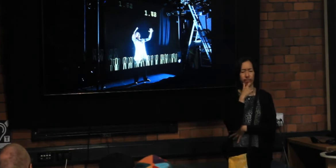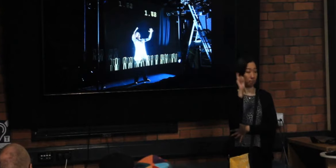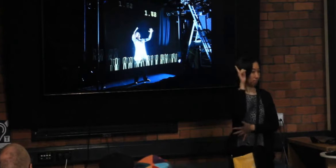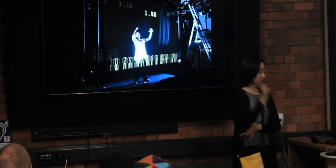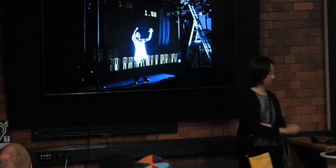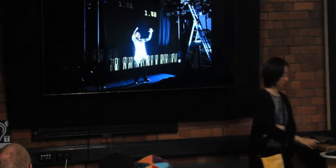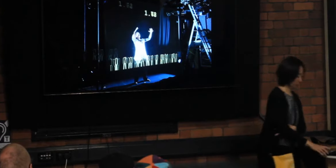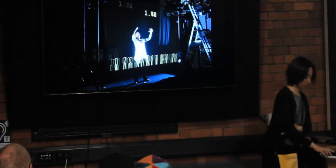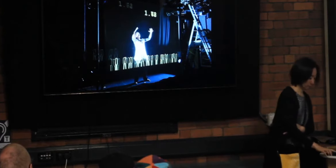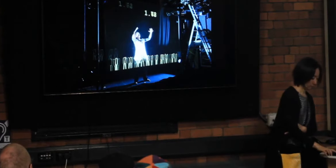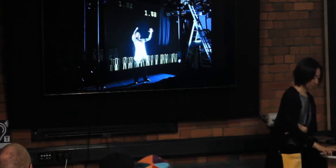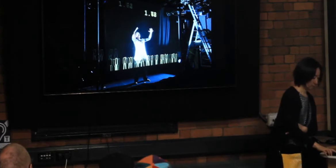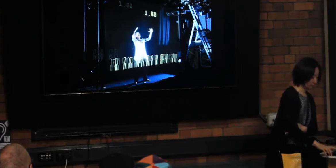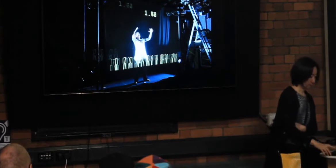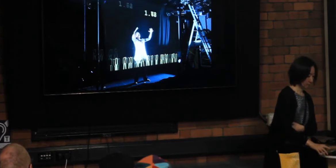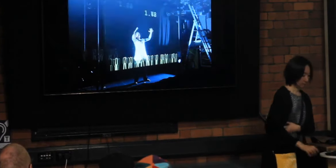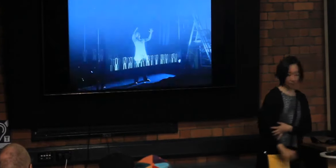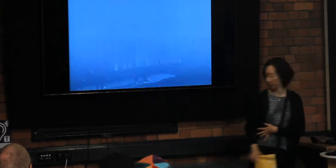bring into this.